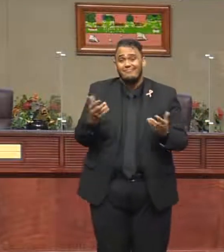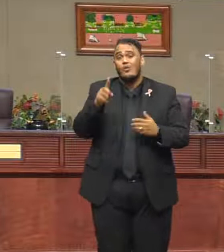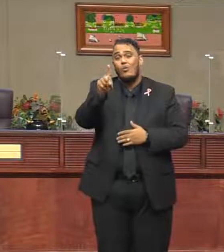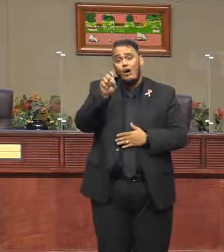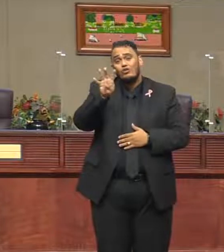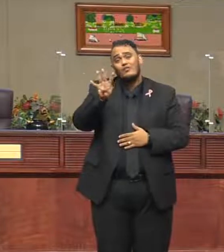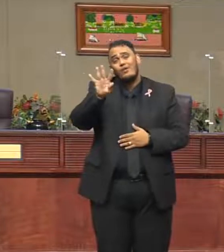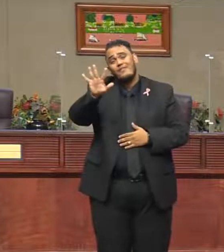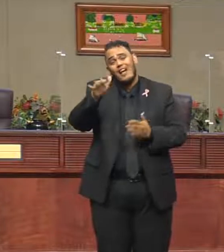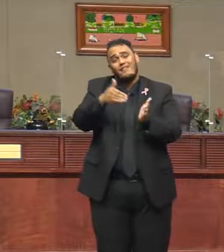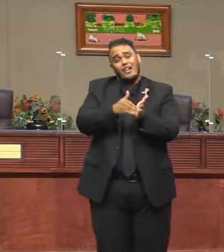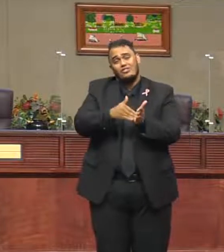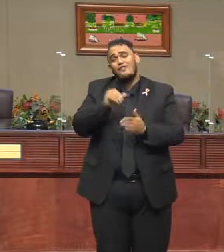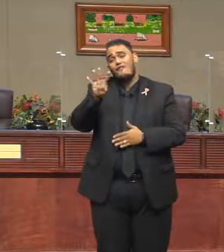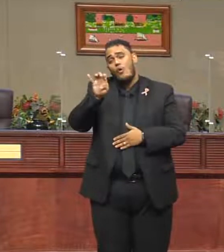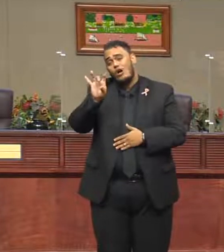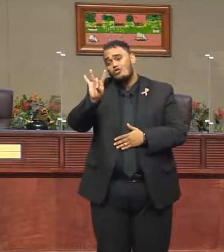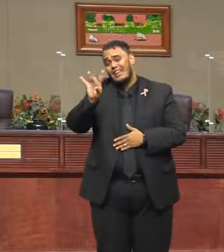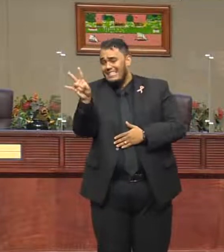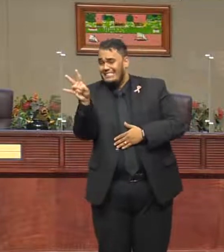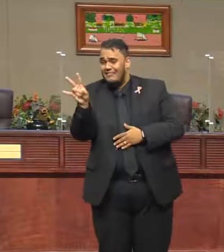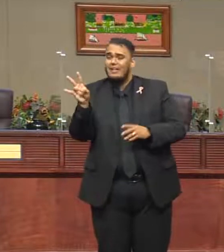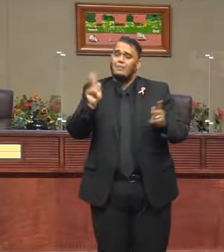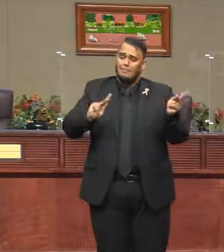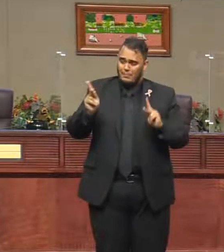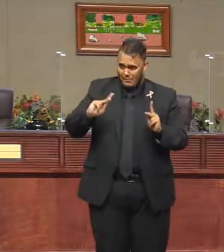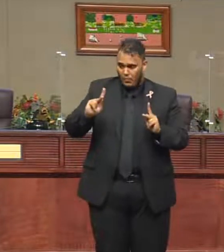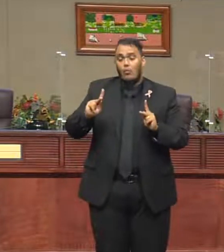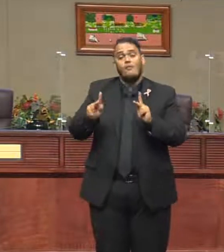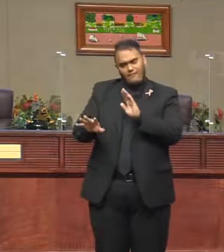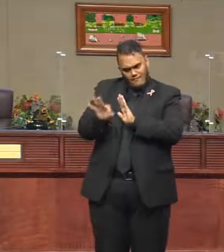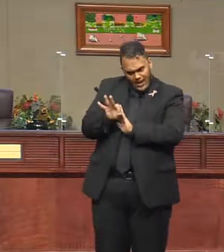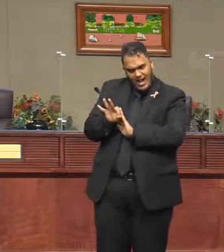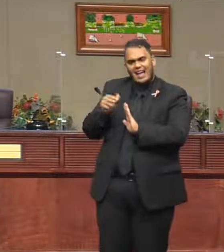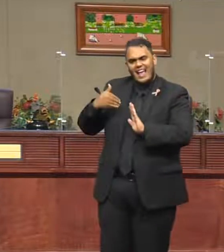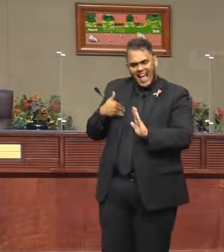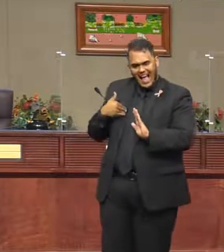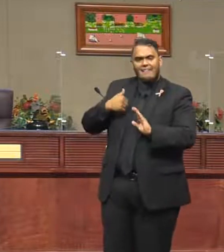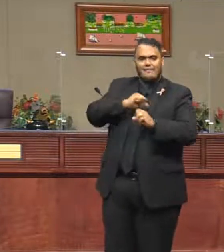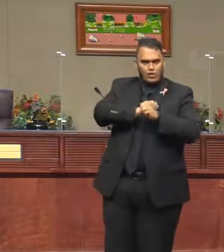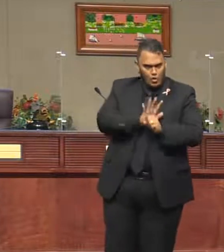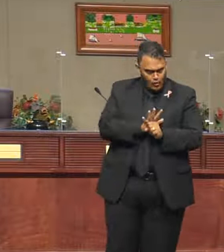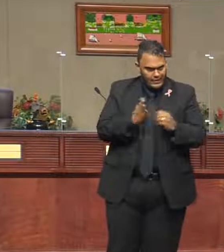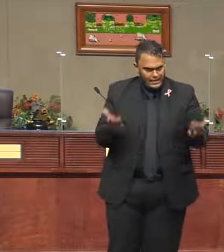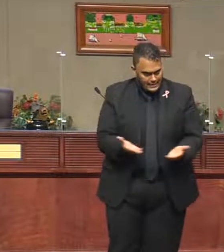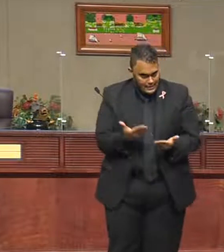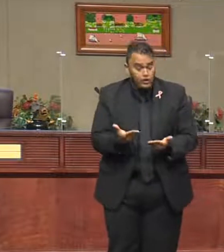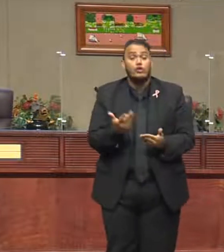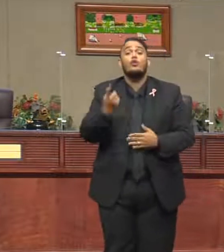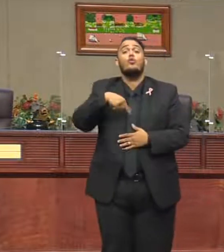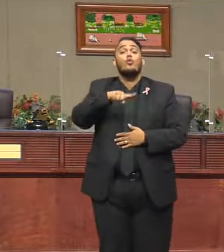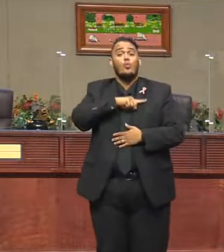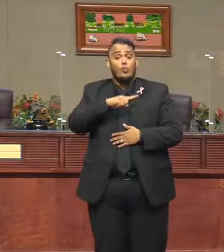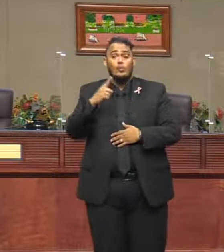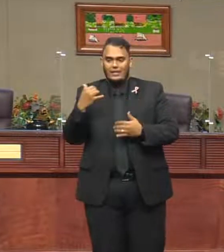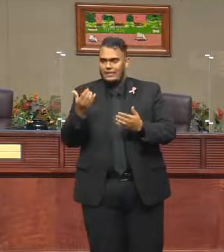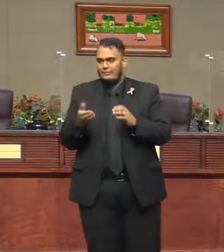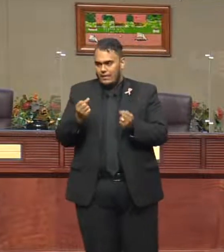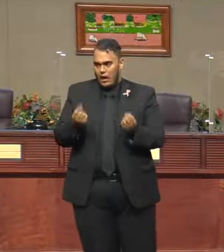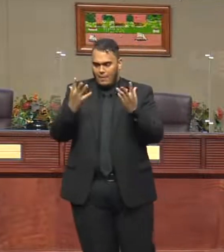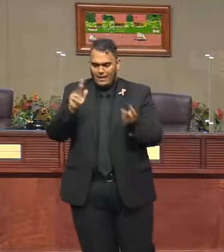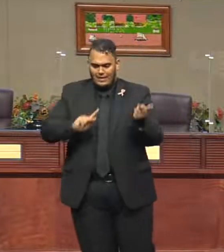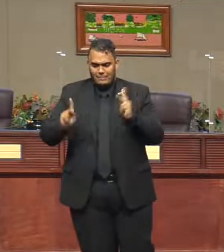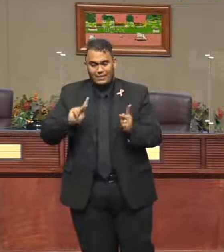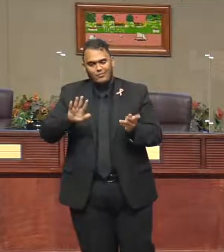145,487 coronavirus cases in Orange County documented. The number of deaths in our county has risen to